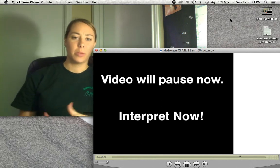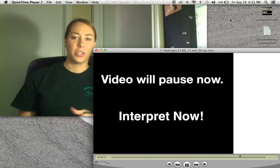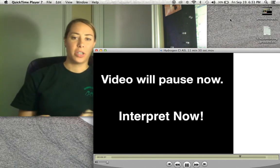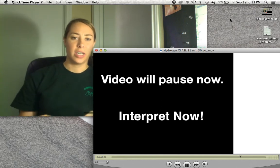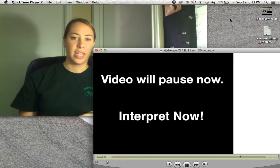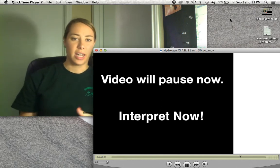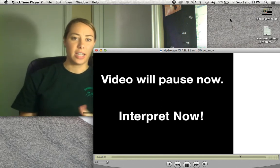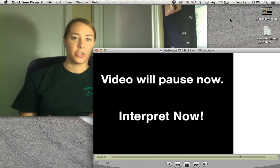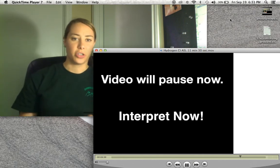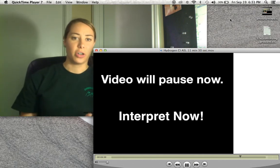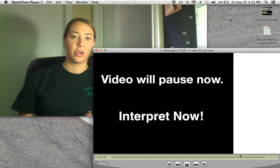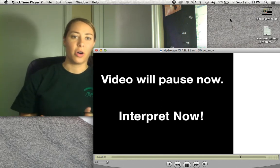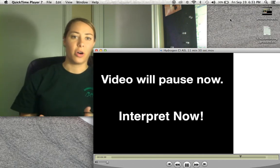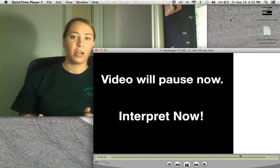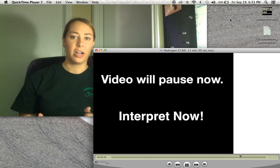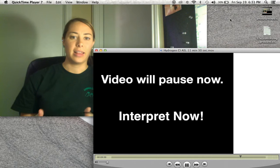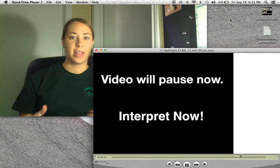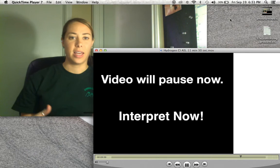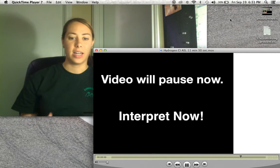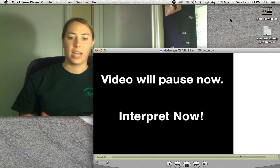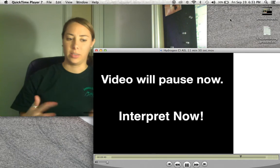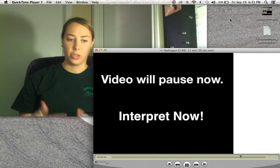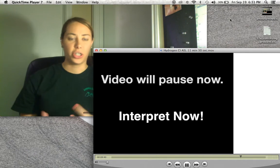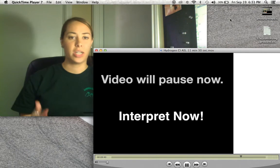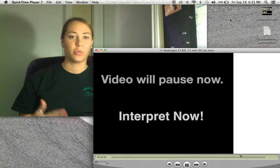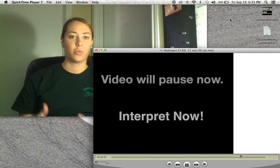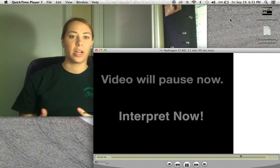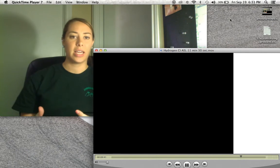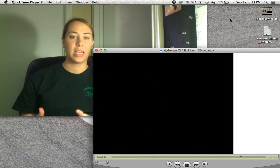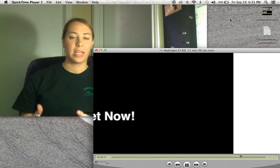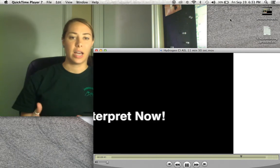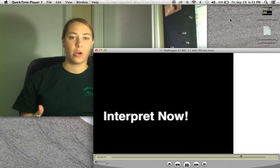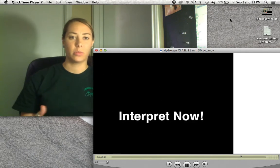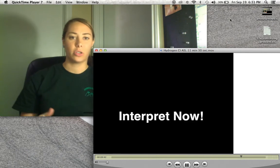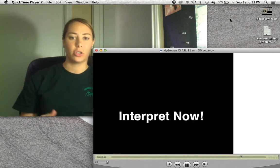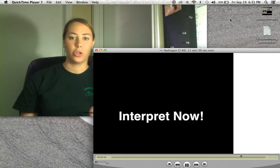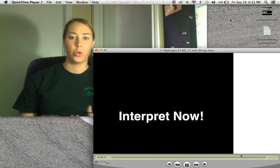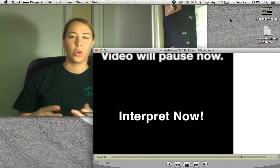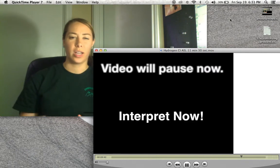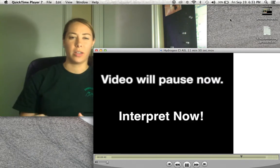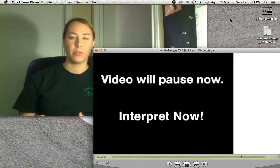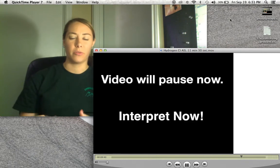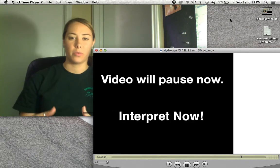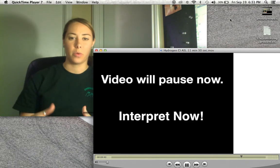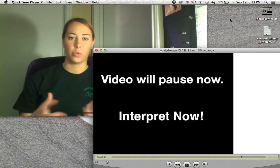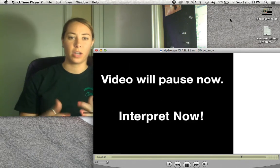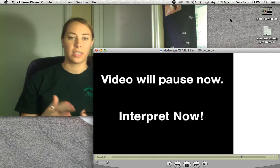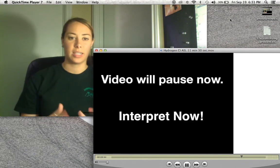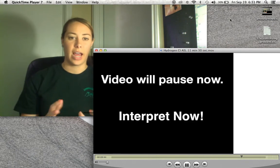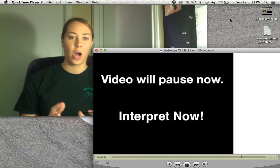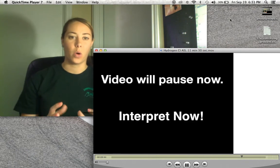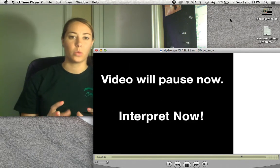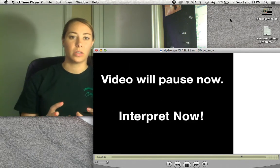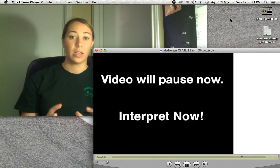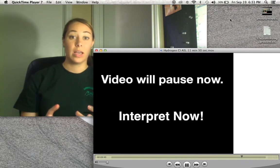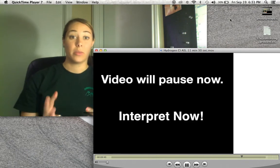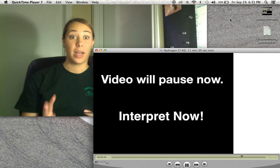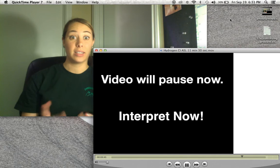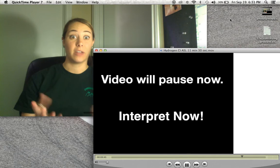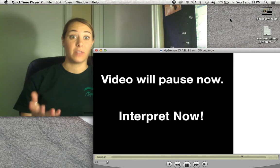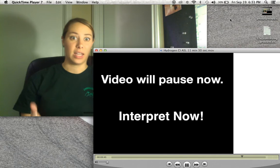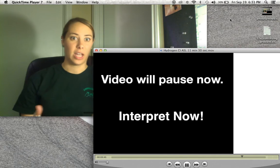helps to ignite to start the car, and then as the machine is running, it helps to kind of process out